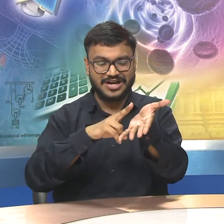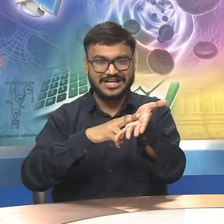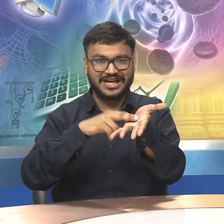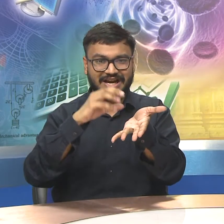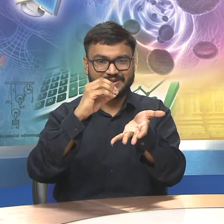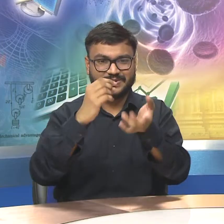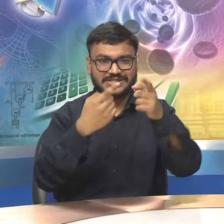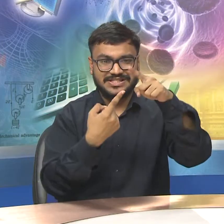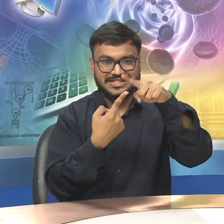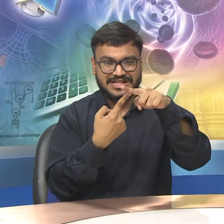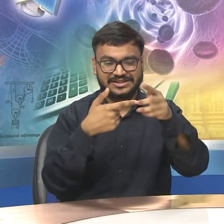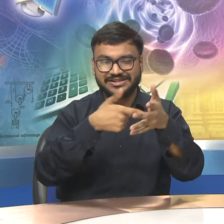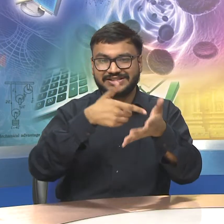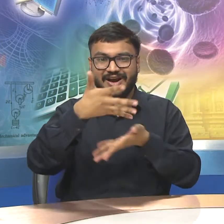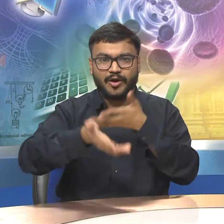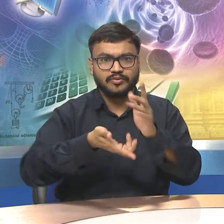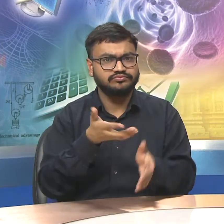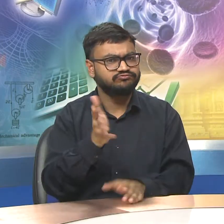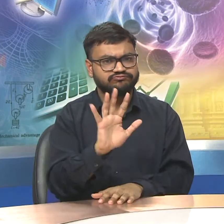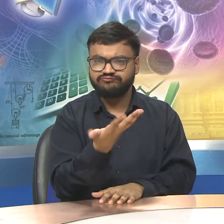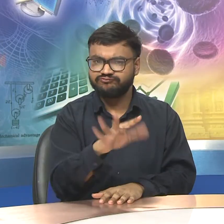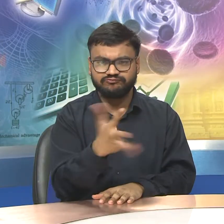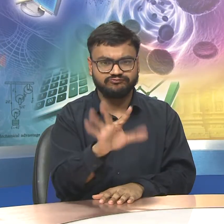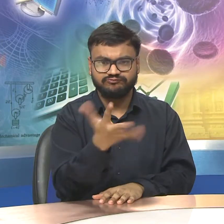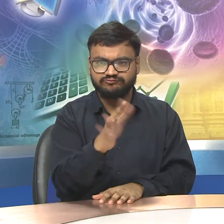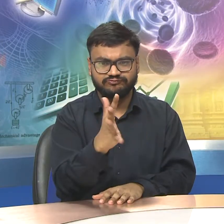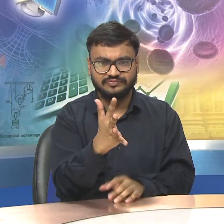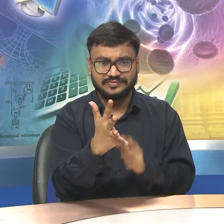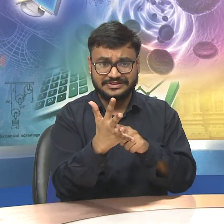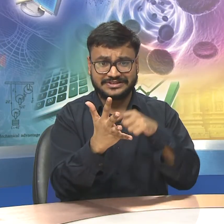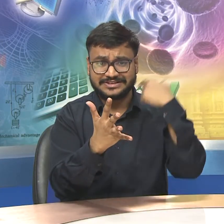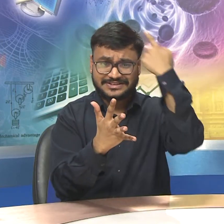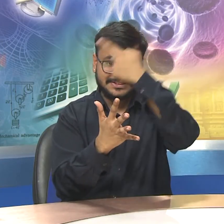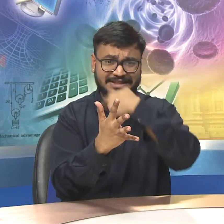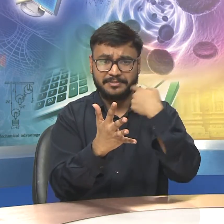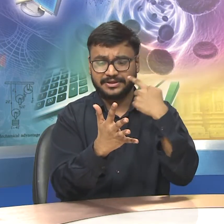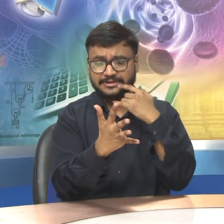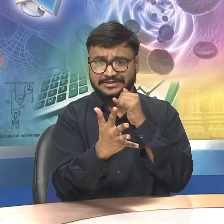when you signing note, shake your hand simultaneously.